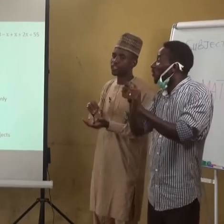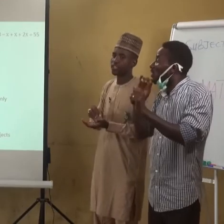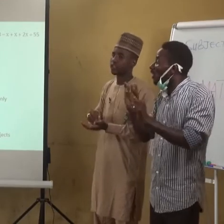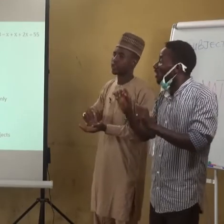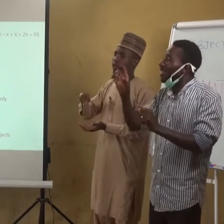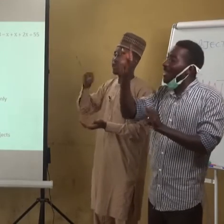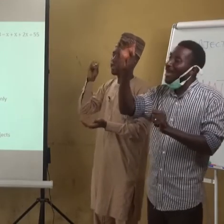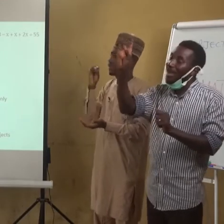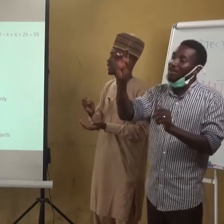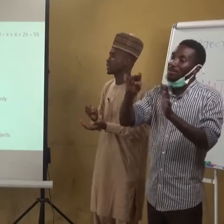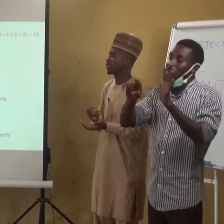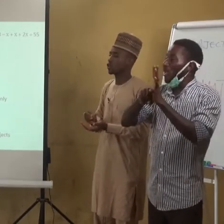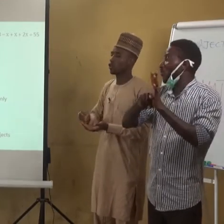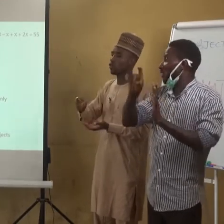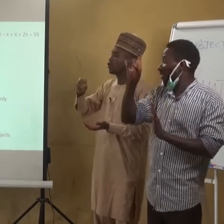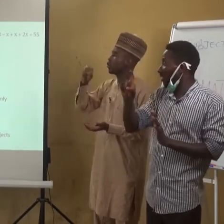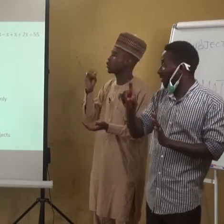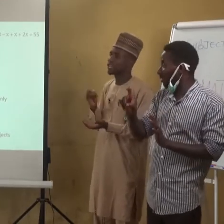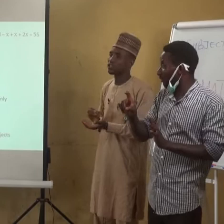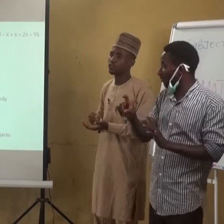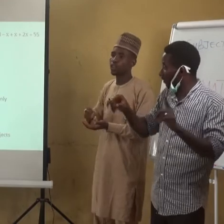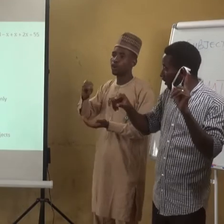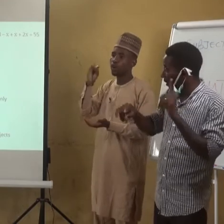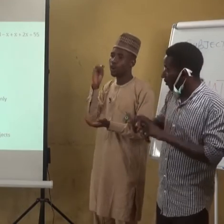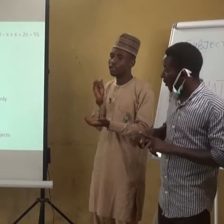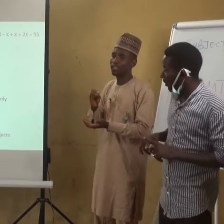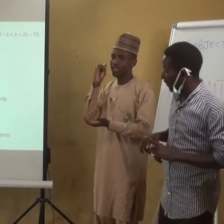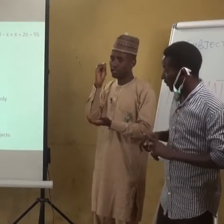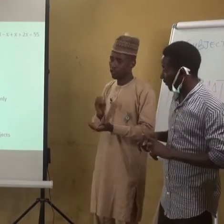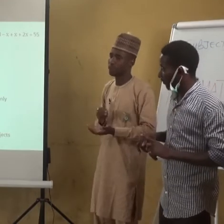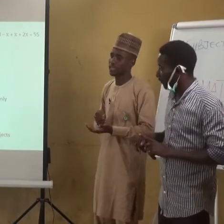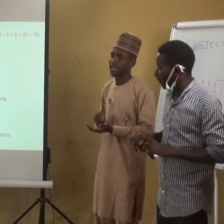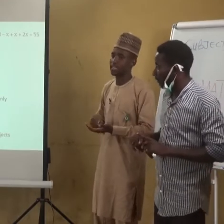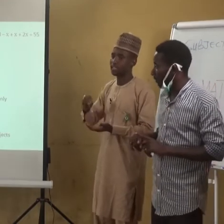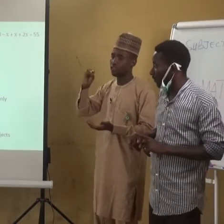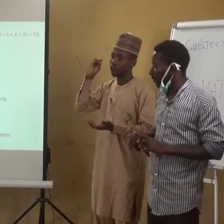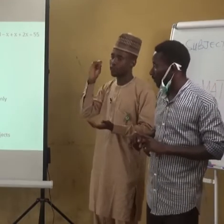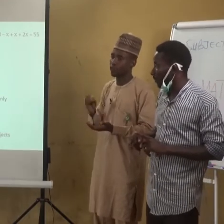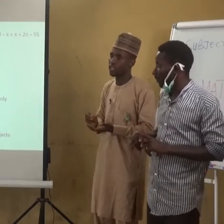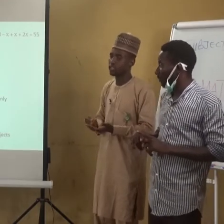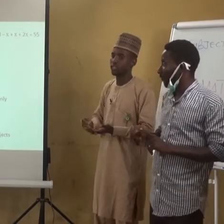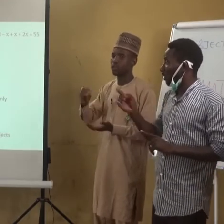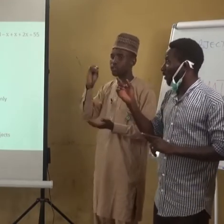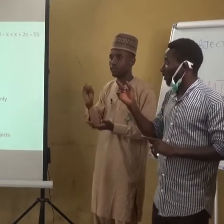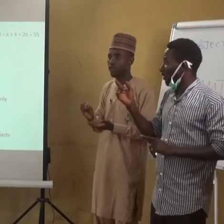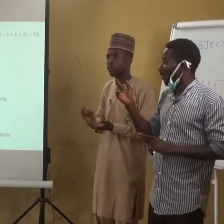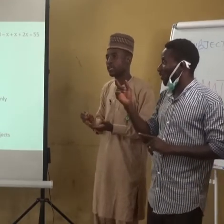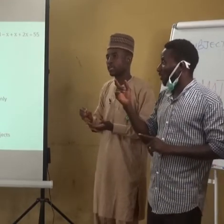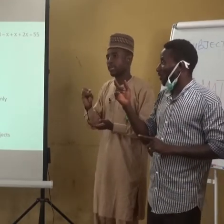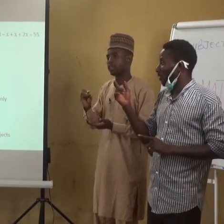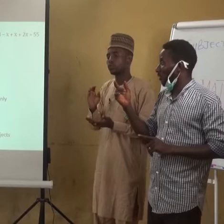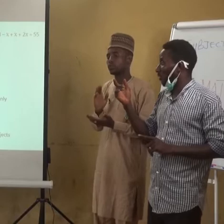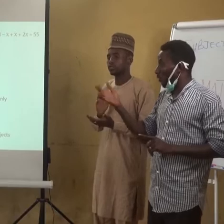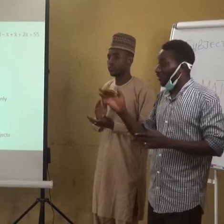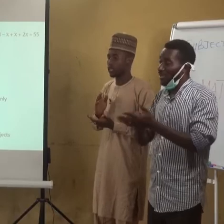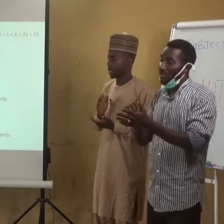x, which is the intersection of those that study all the 3 subjects. That is, they study physics, they study geography,